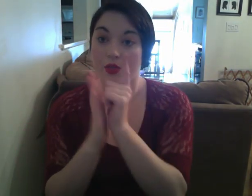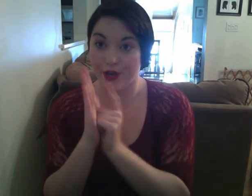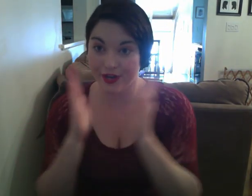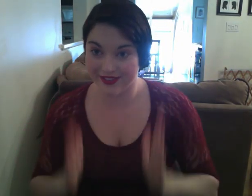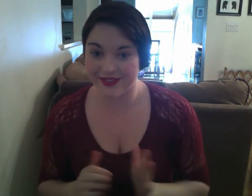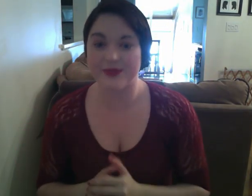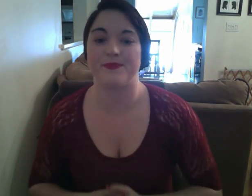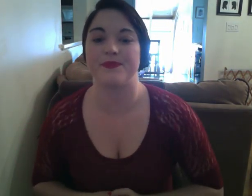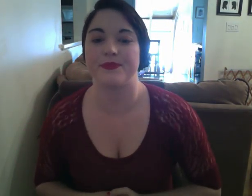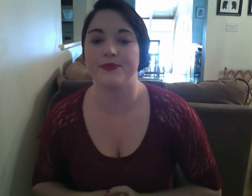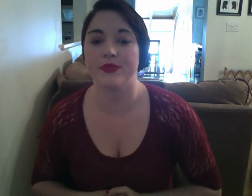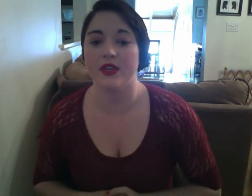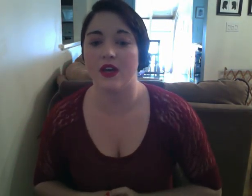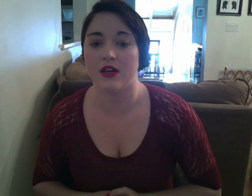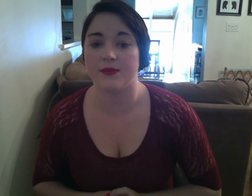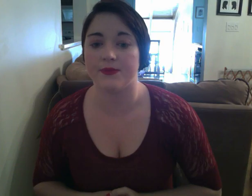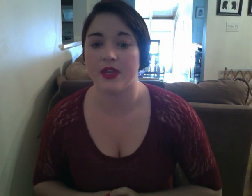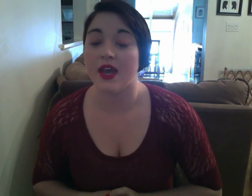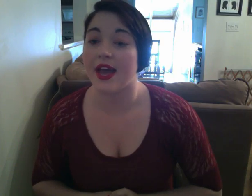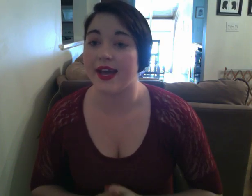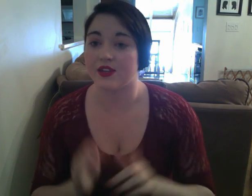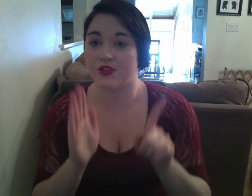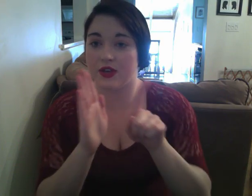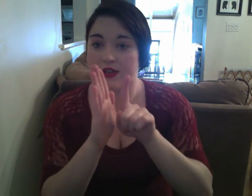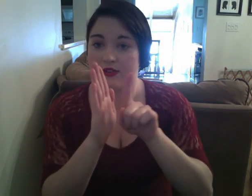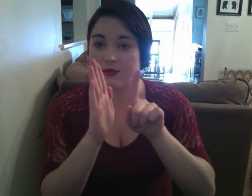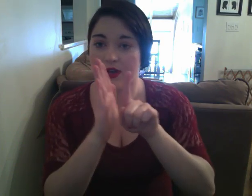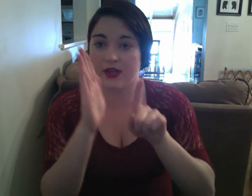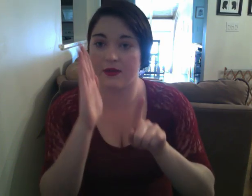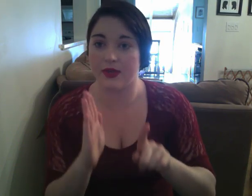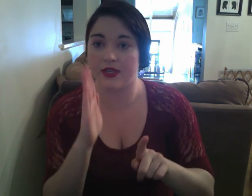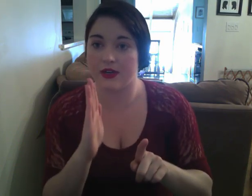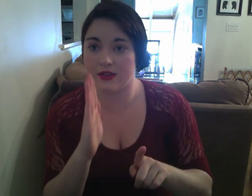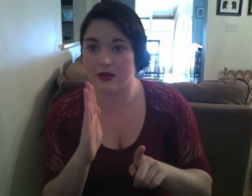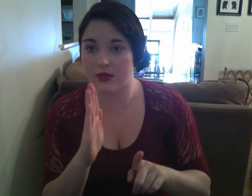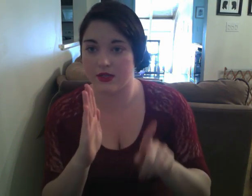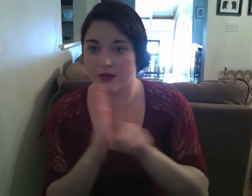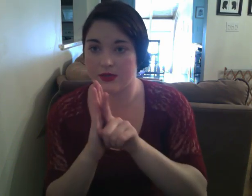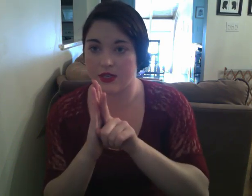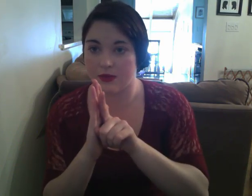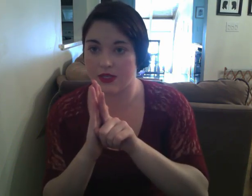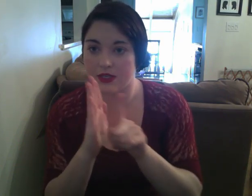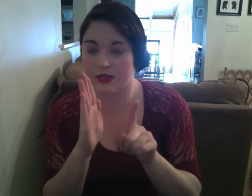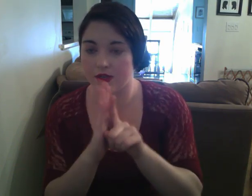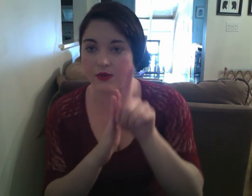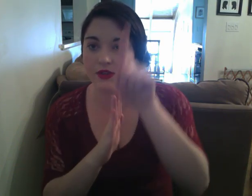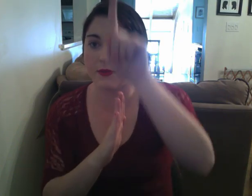astronaut is a rocket. My non-dominant here, my dominant's here, and it goes up